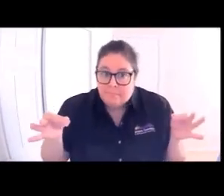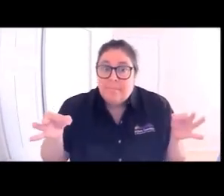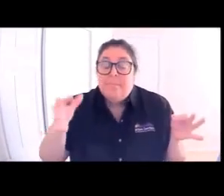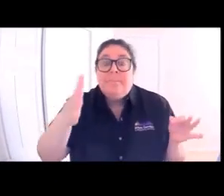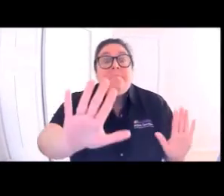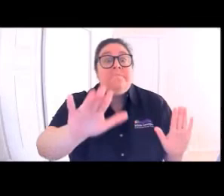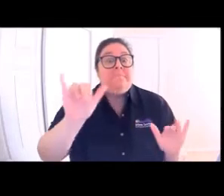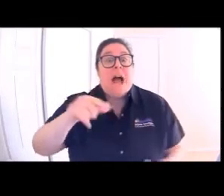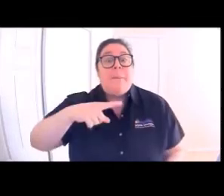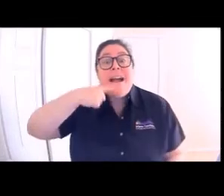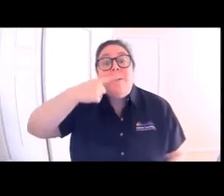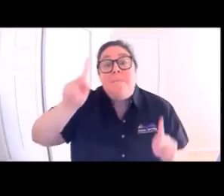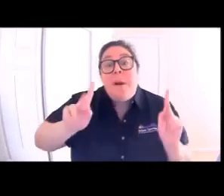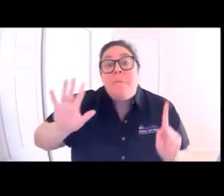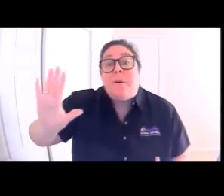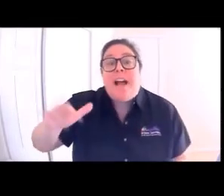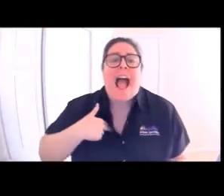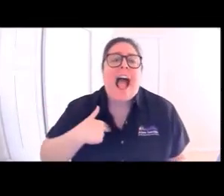ASL.